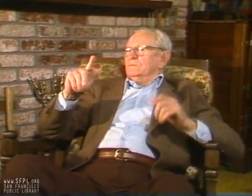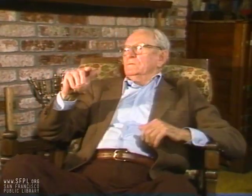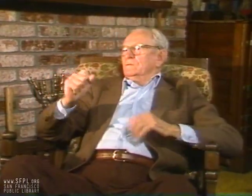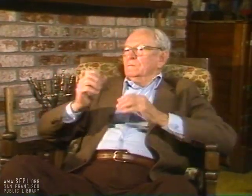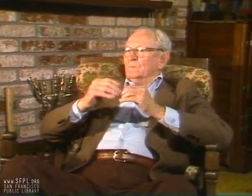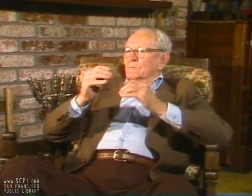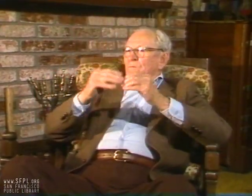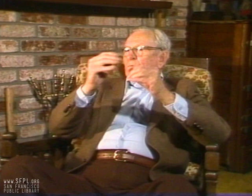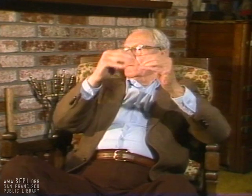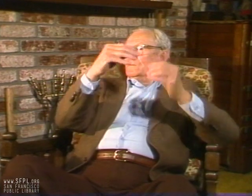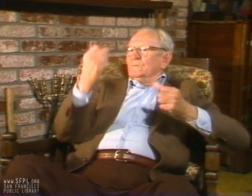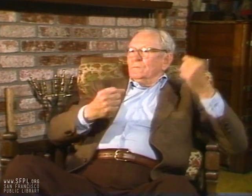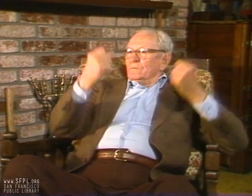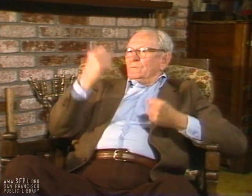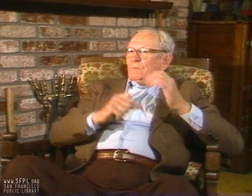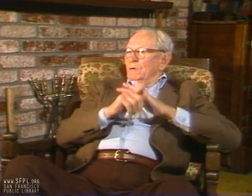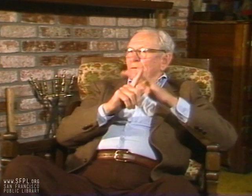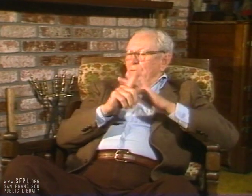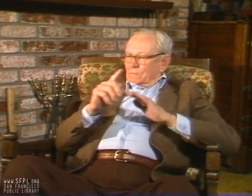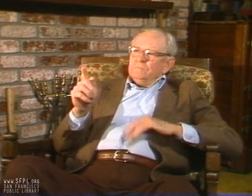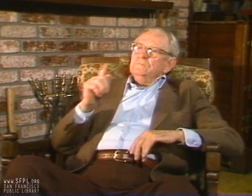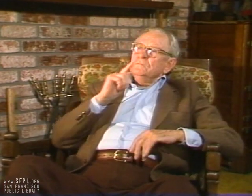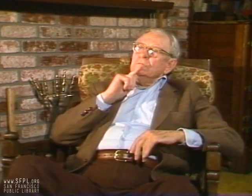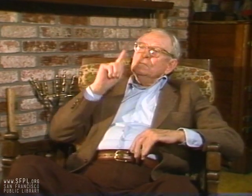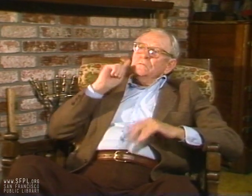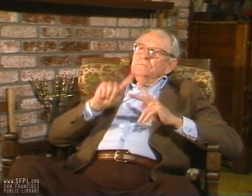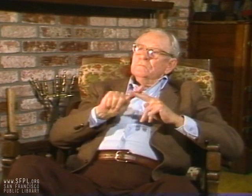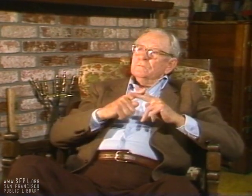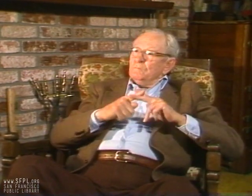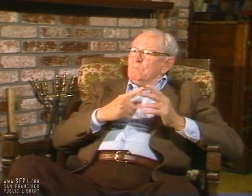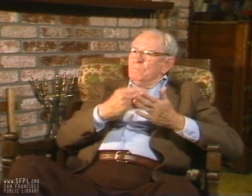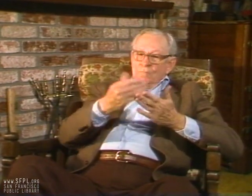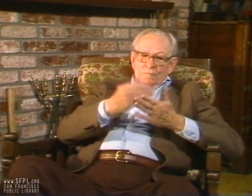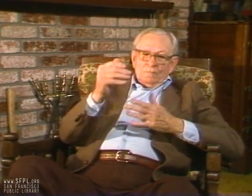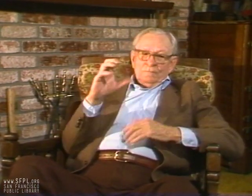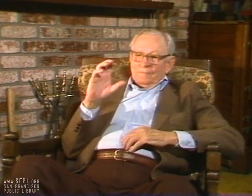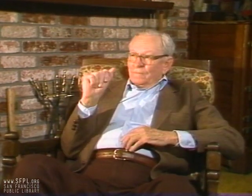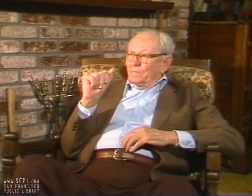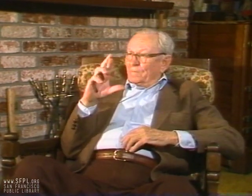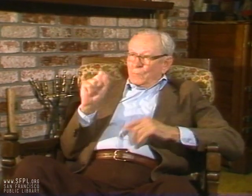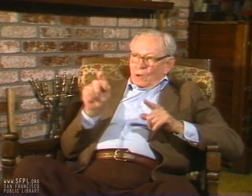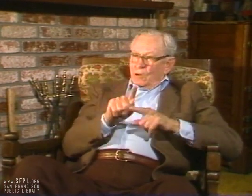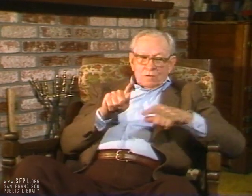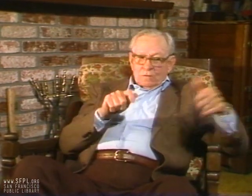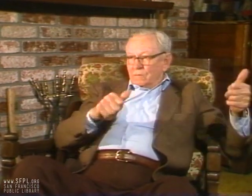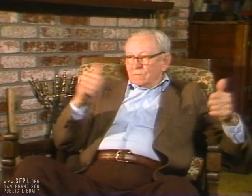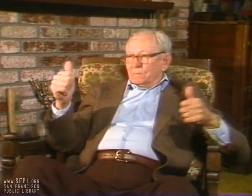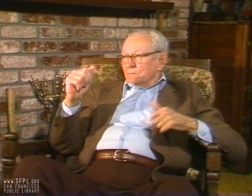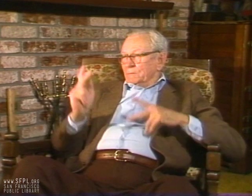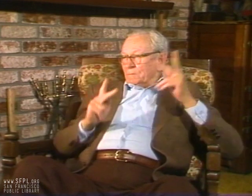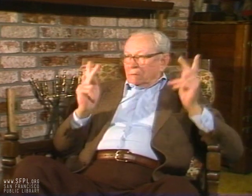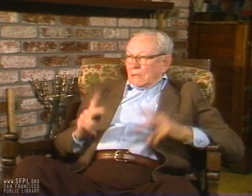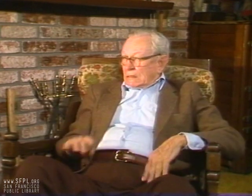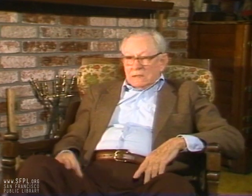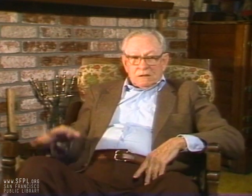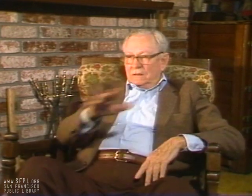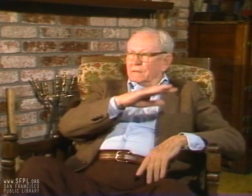cars. But later, as automobiles became commonplace, deaf people, like everyone else,